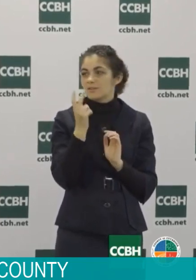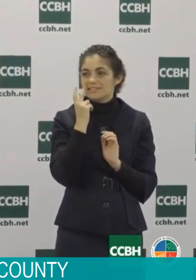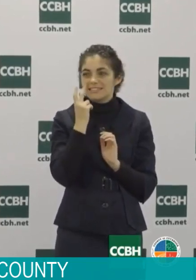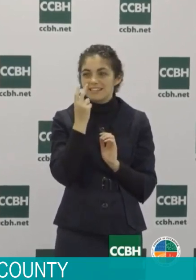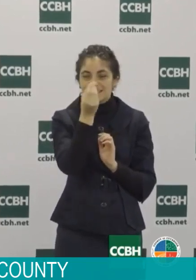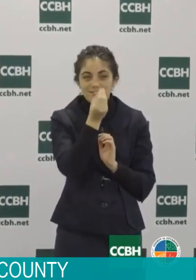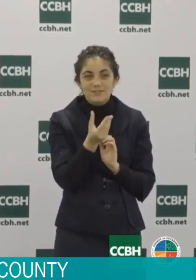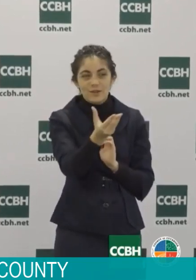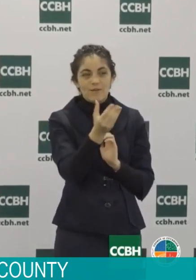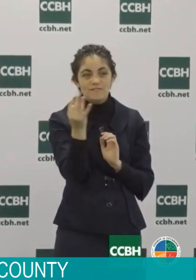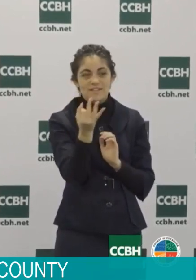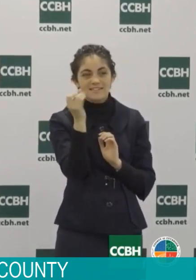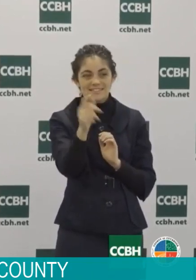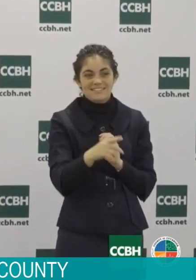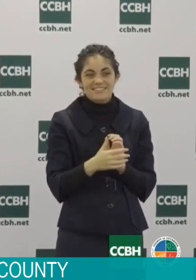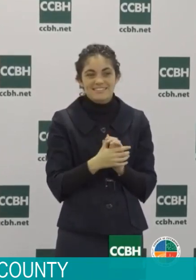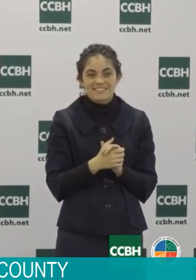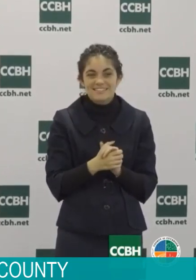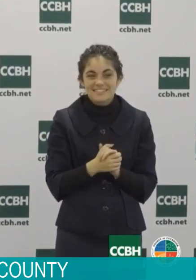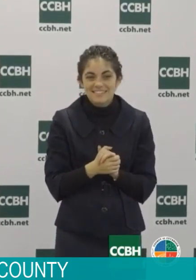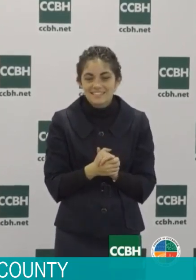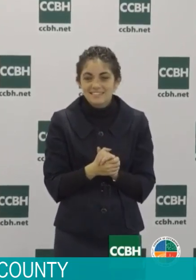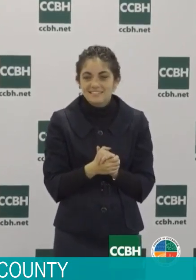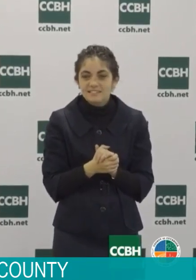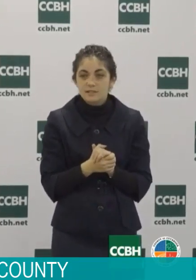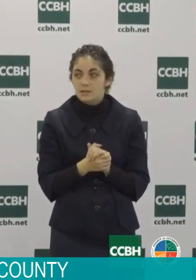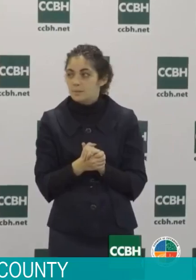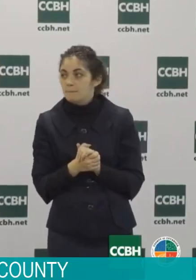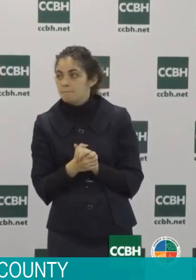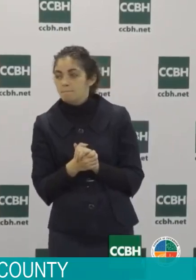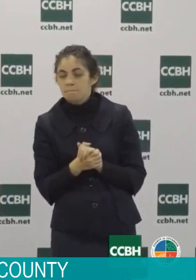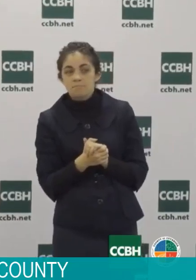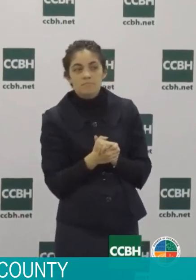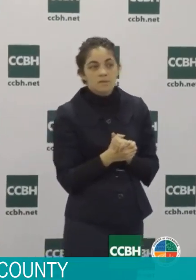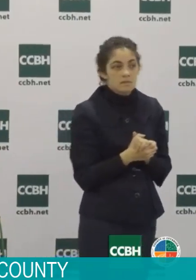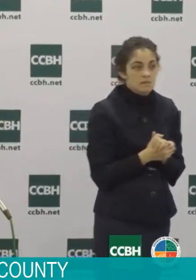we'll let you know on Friday. How's that? All right, thank you, thank you.